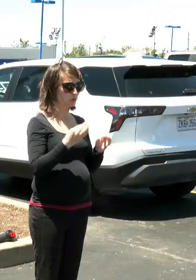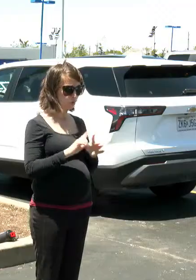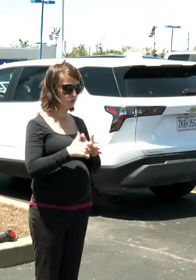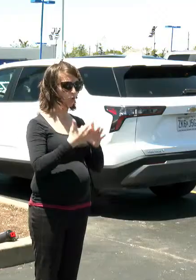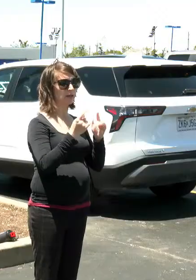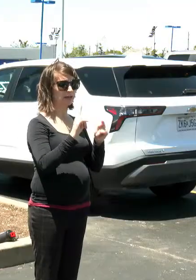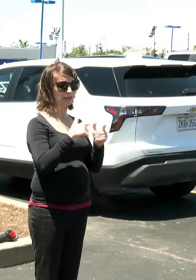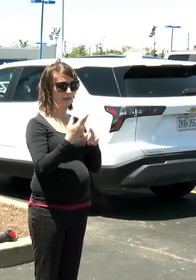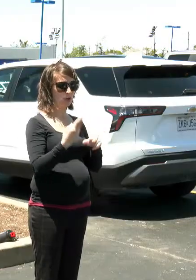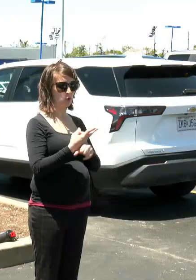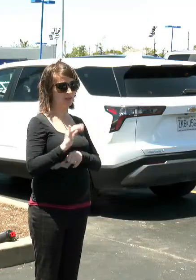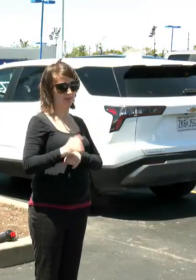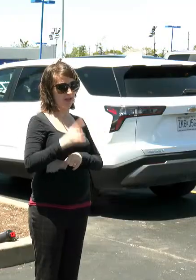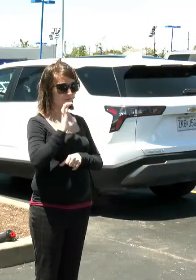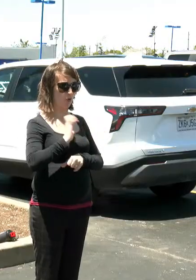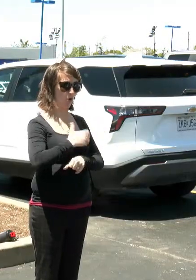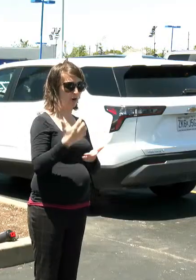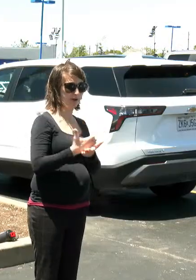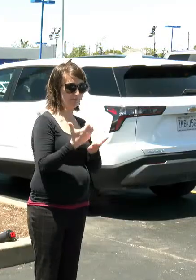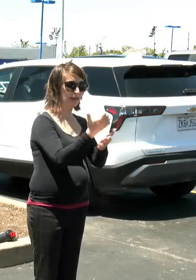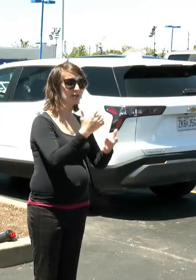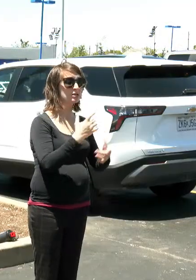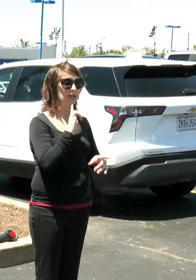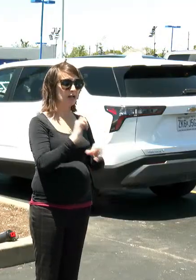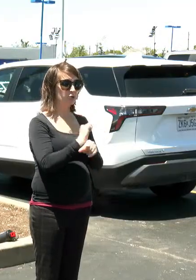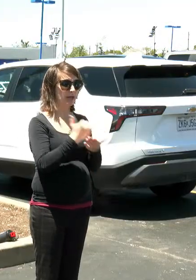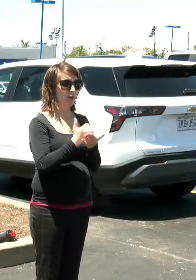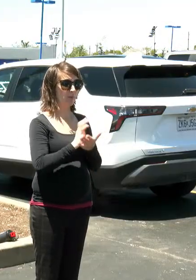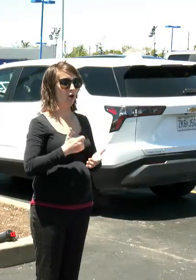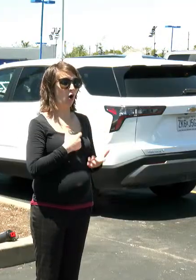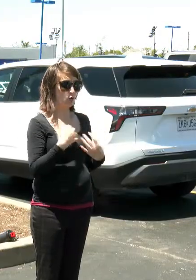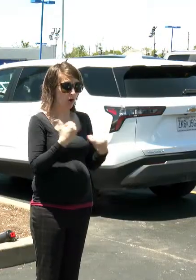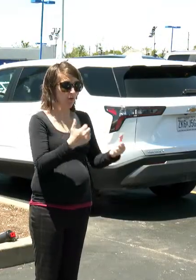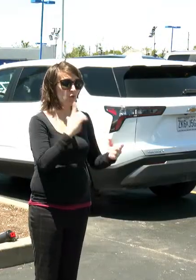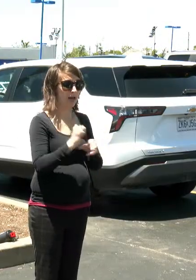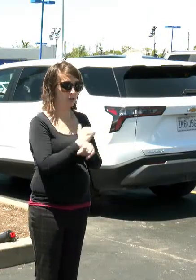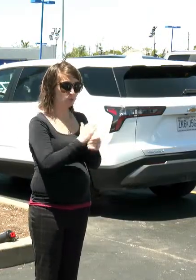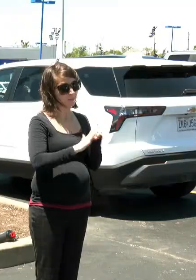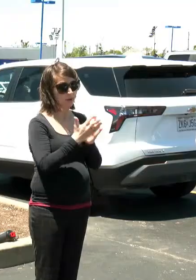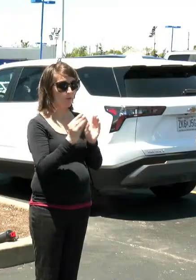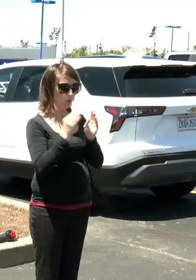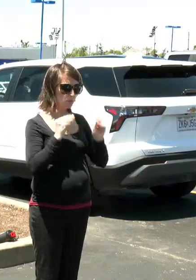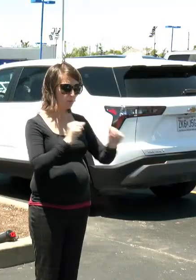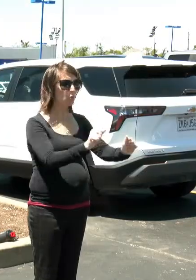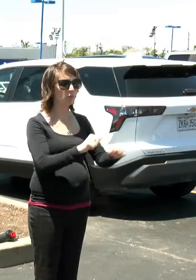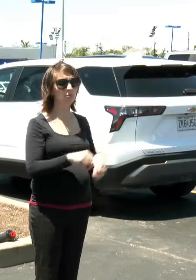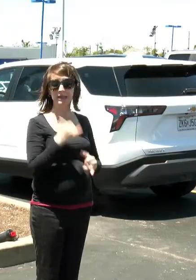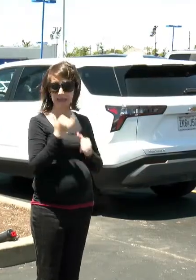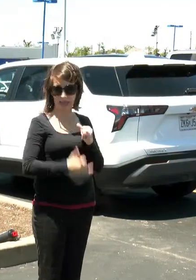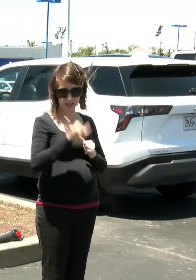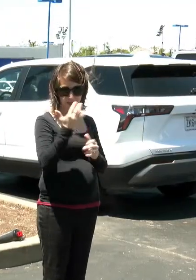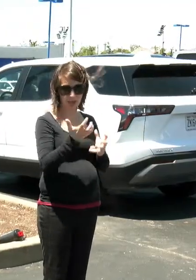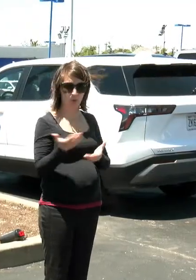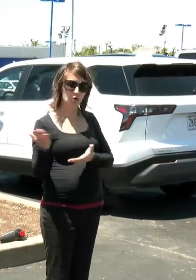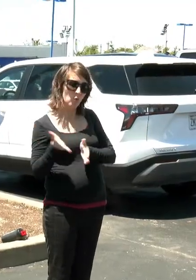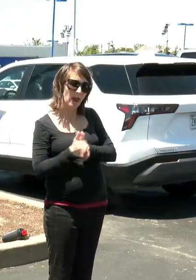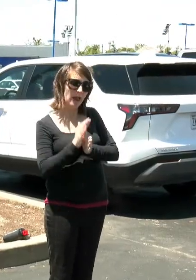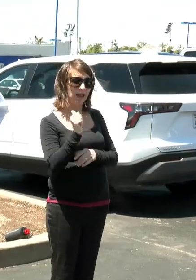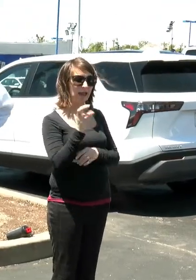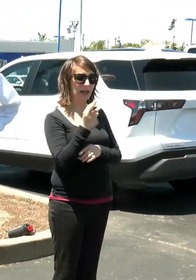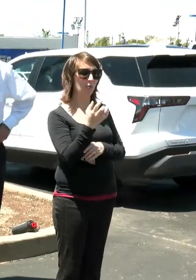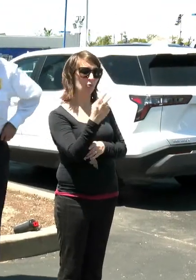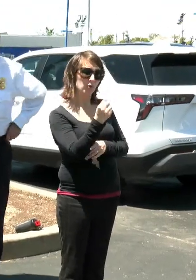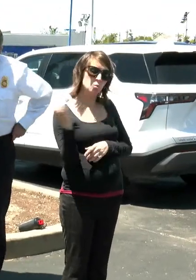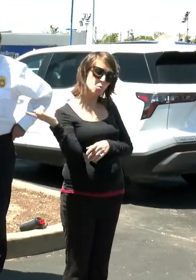the advantage, making this recovery go much faster and much smoother. Thank you. And lastly, I'd like to ask Ameren to come up and give a quick